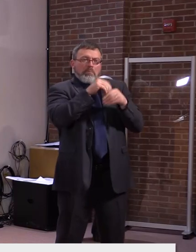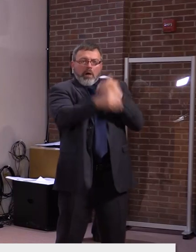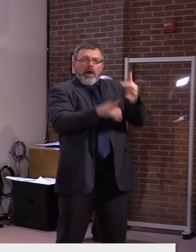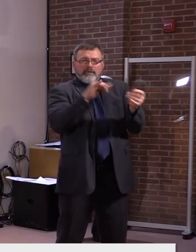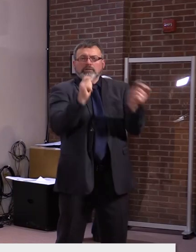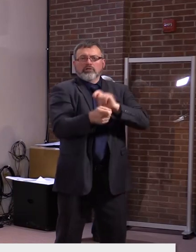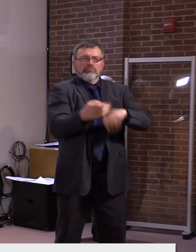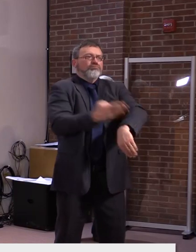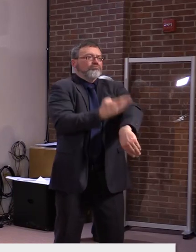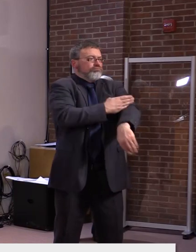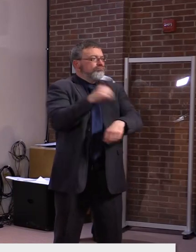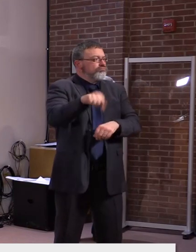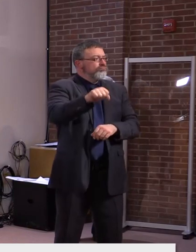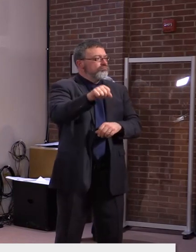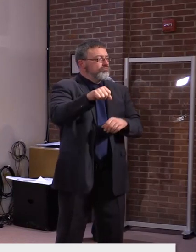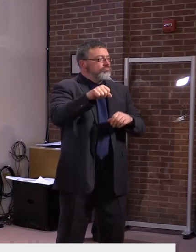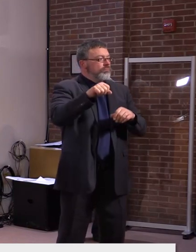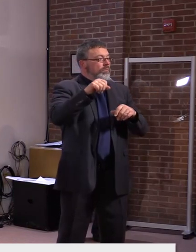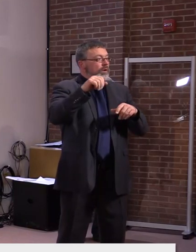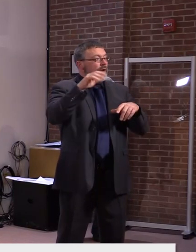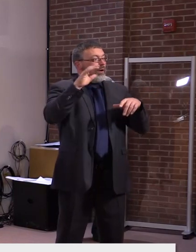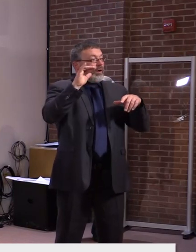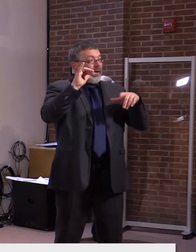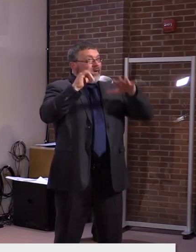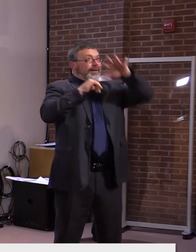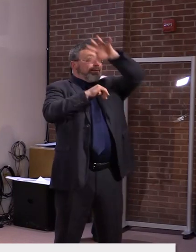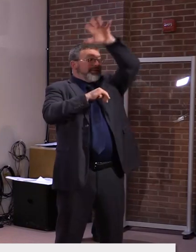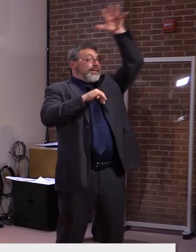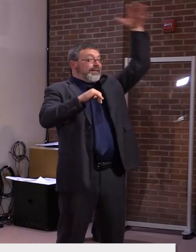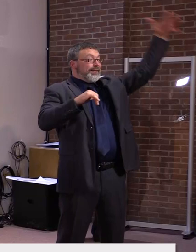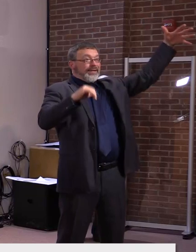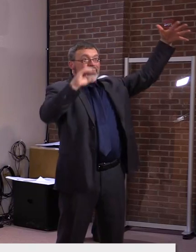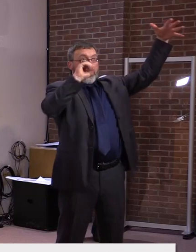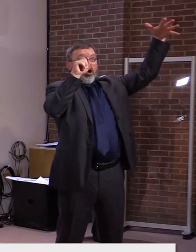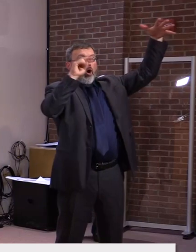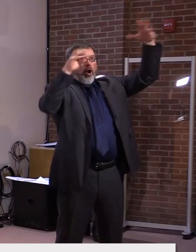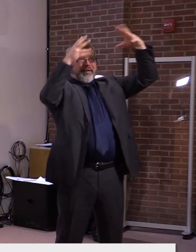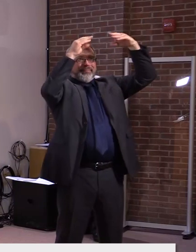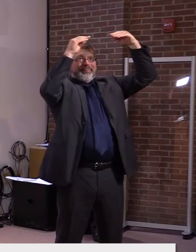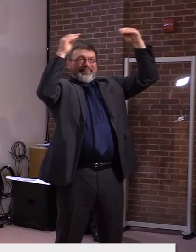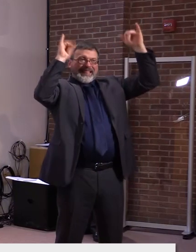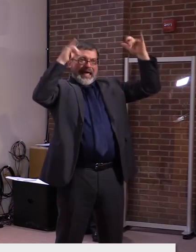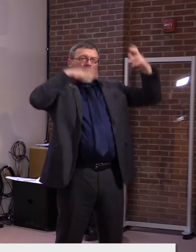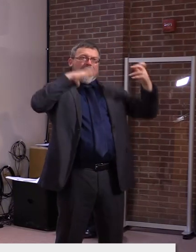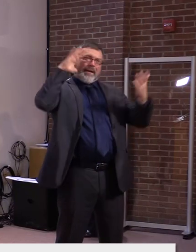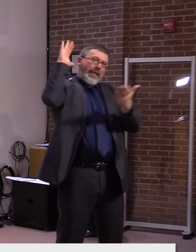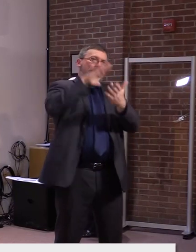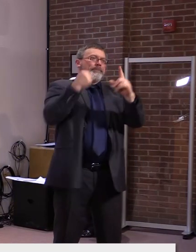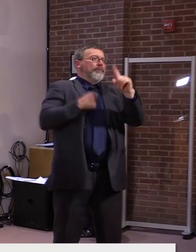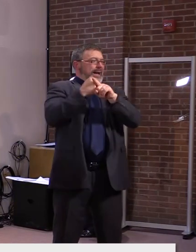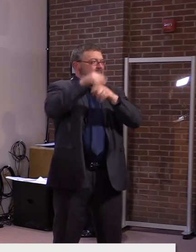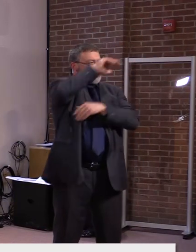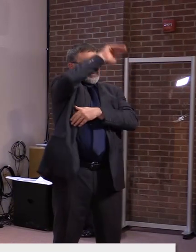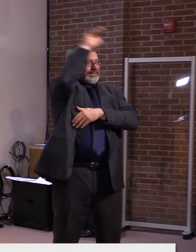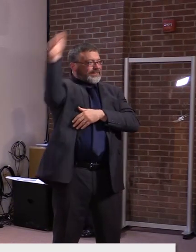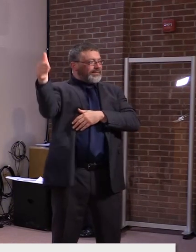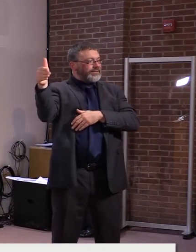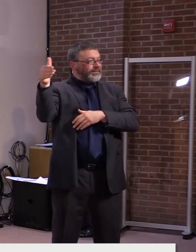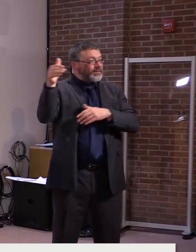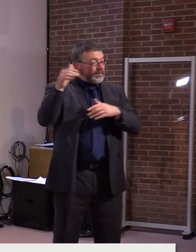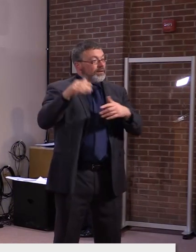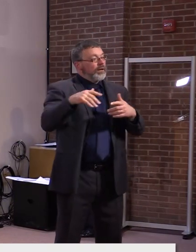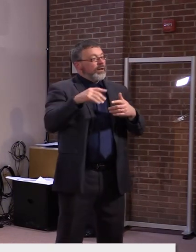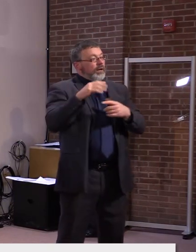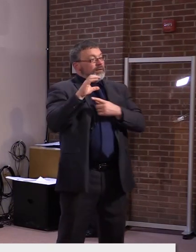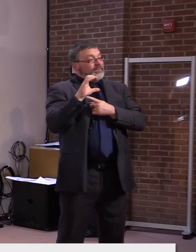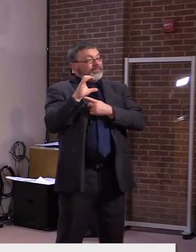depleting substances over the last 30 years. And that often involves substituting CFCs with HFCs.